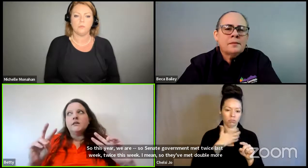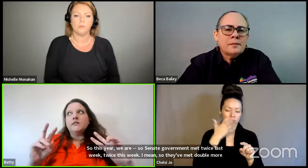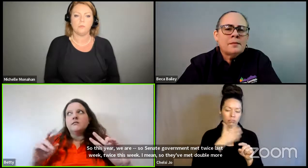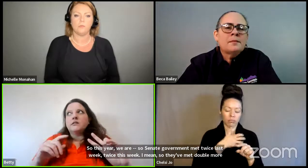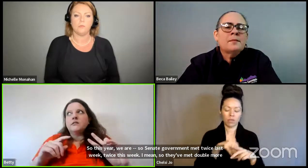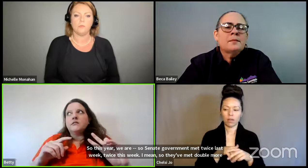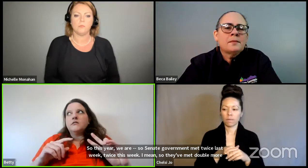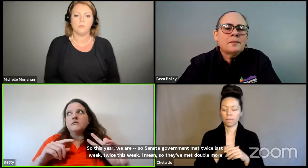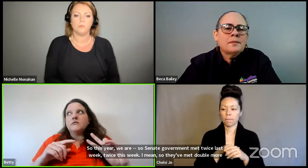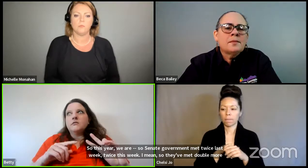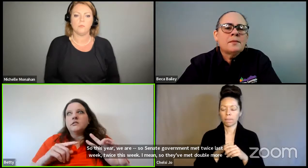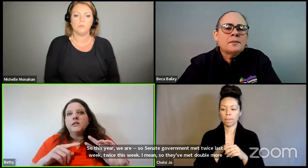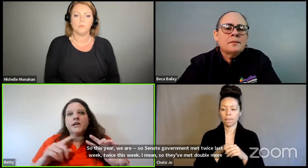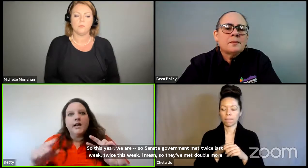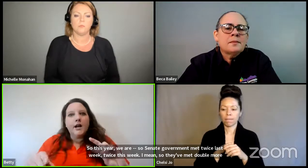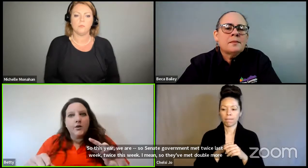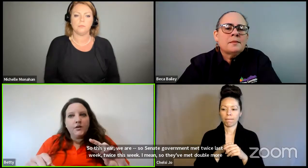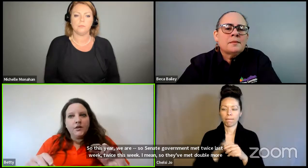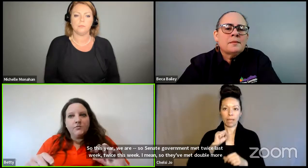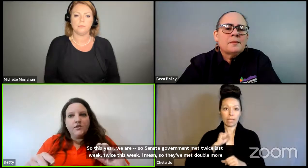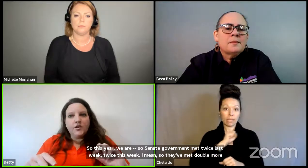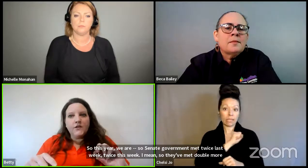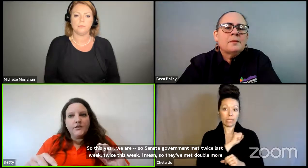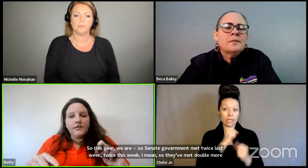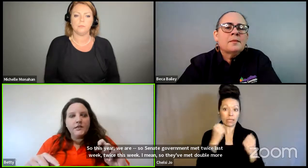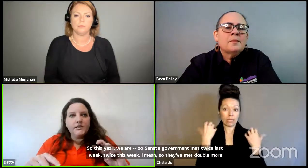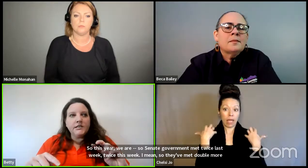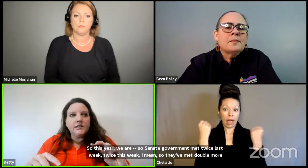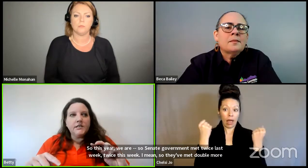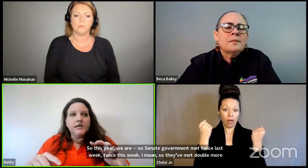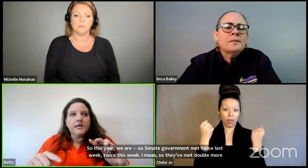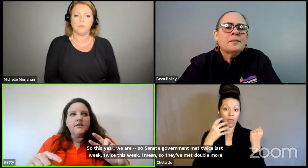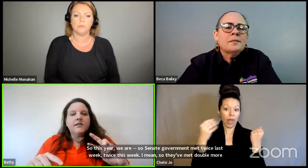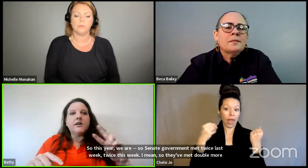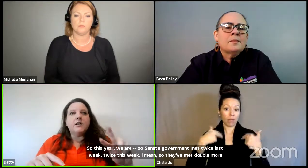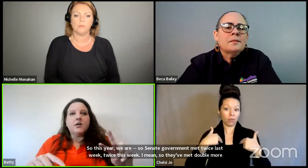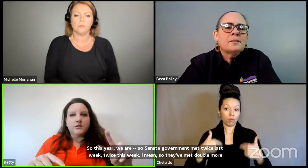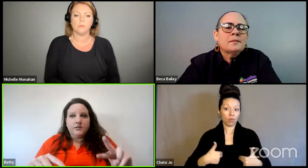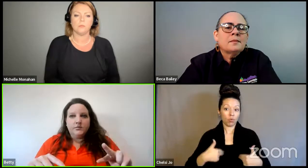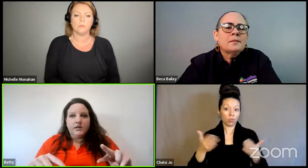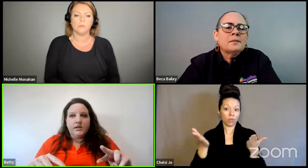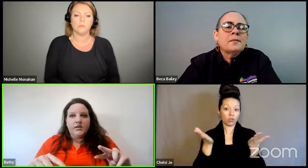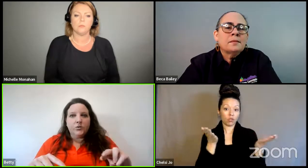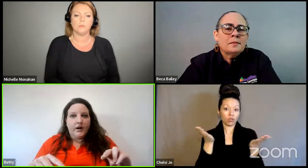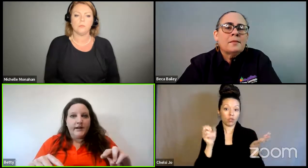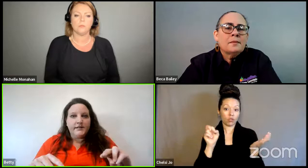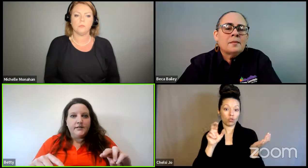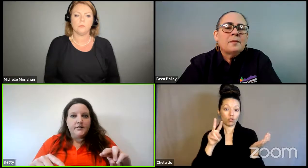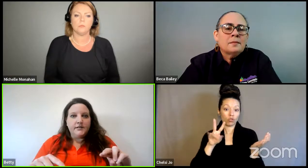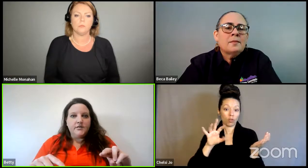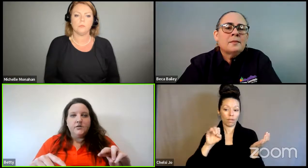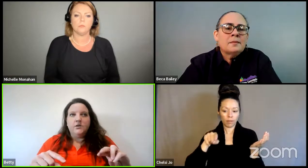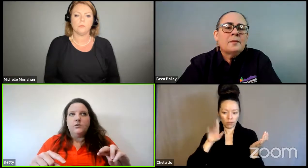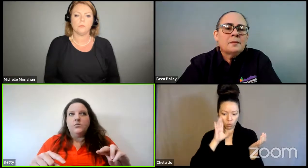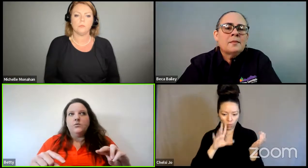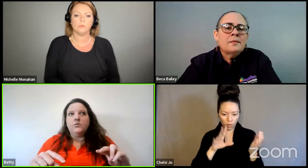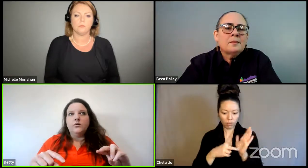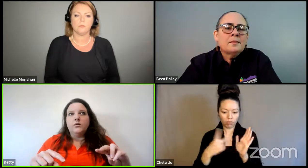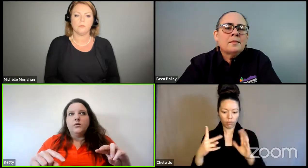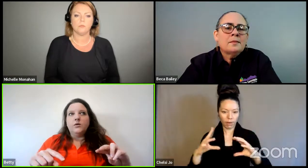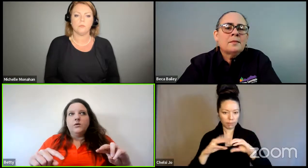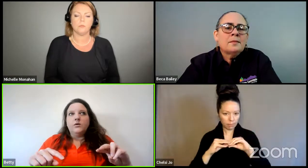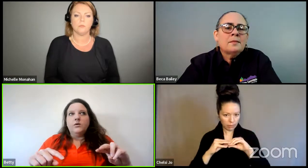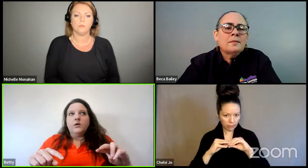And Senate Health and Human Services, they're also meeting twice.